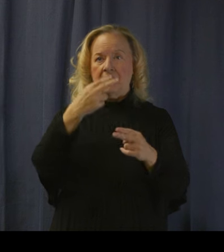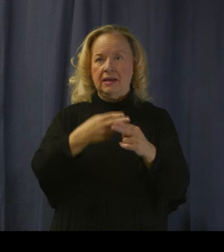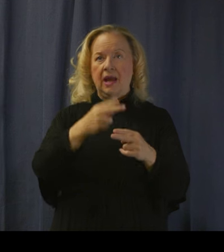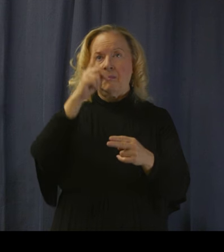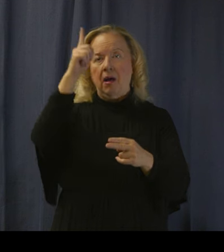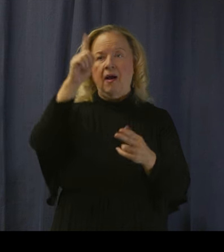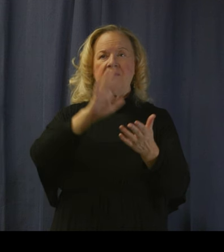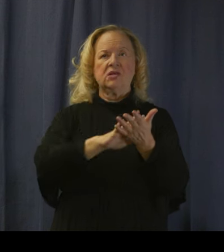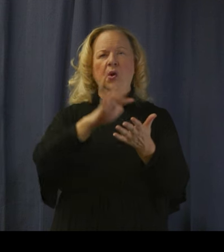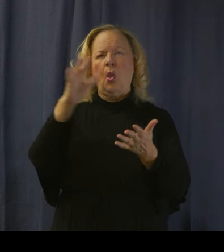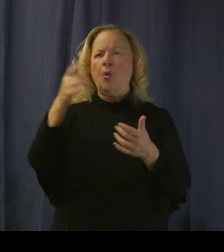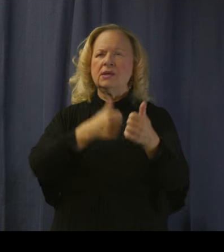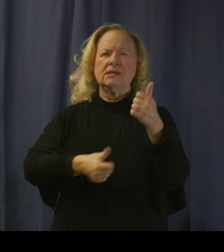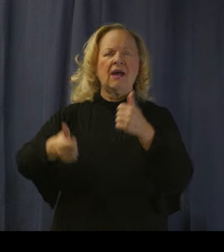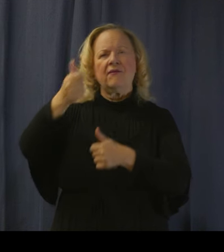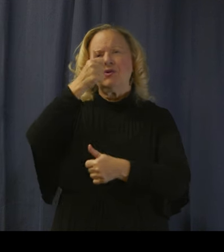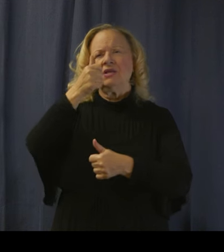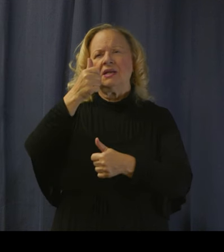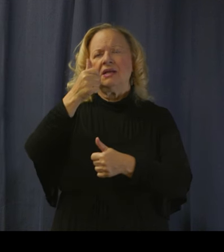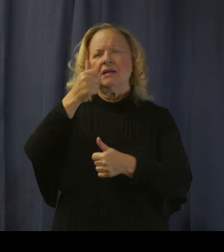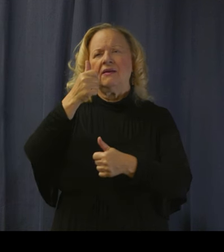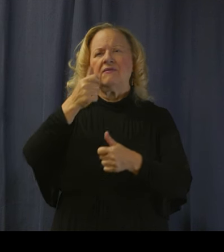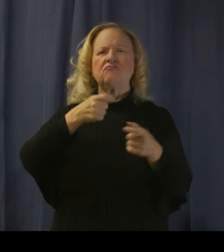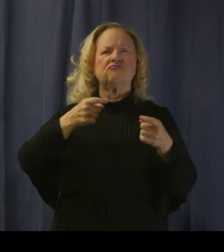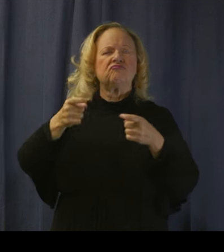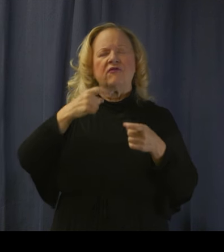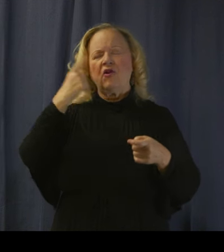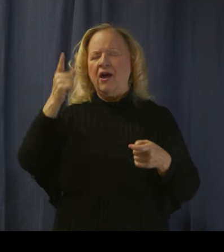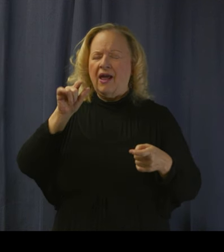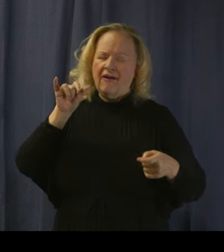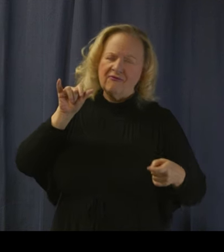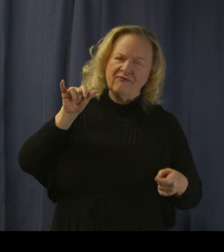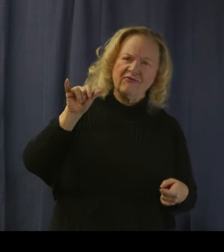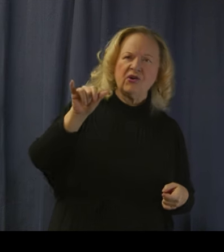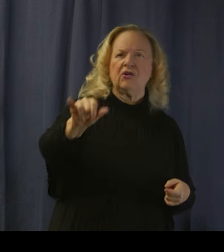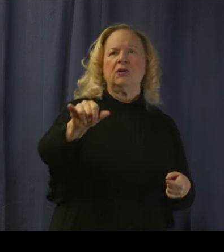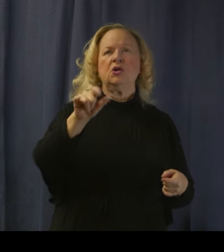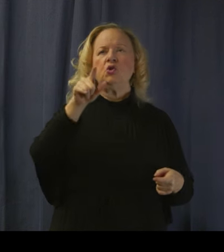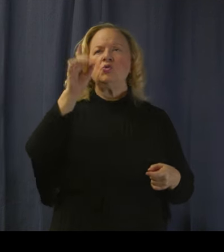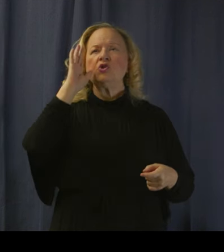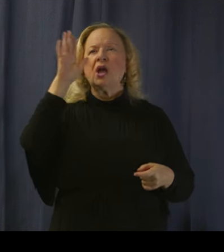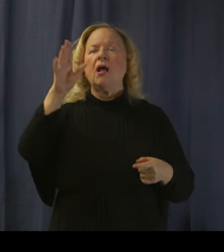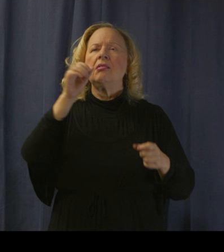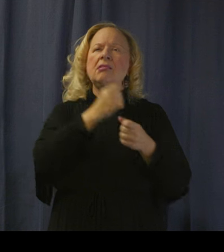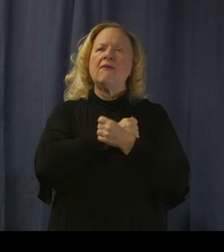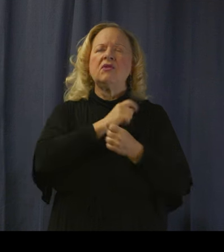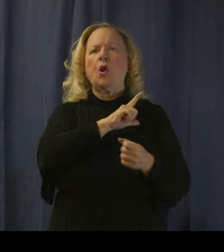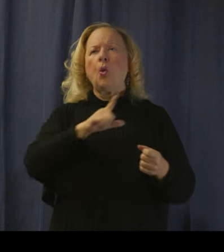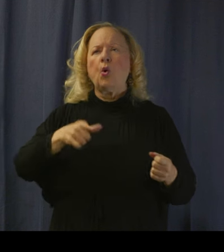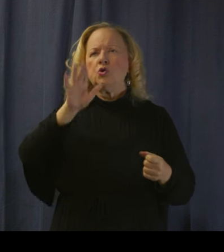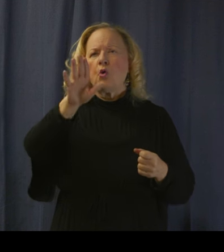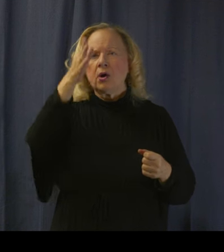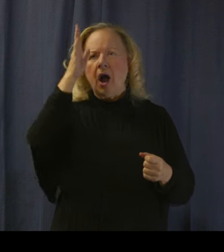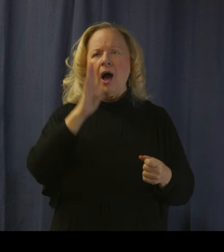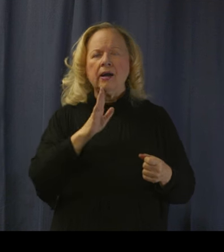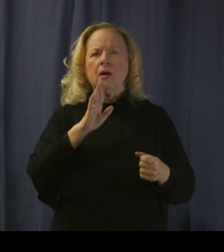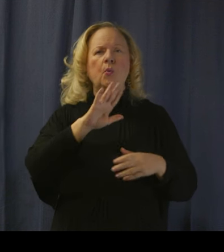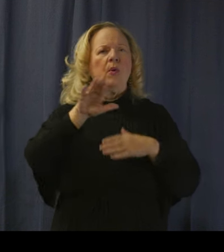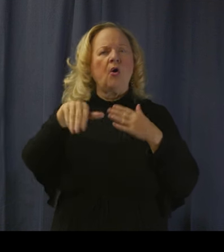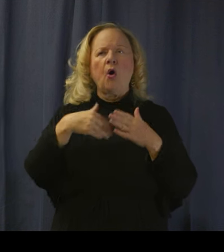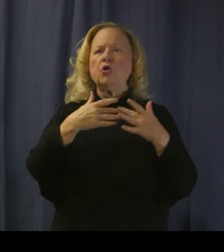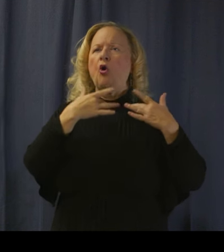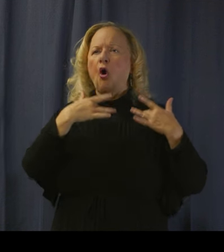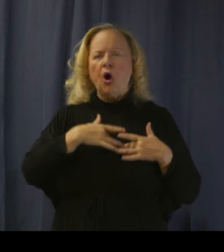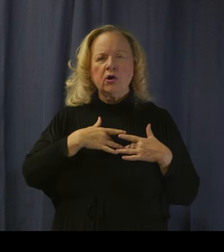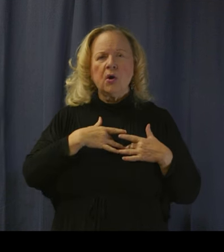glorious sovereignty forever and ever, and you shall love the Lord your God with all your heart, with